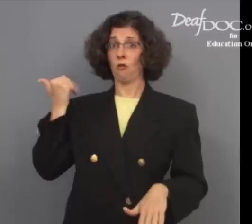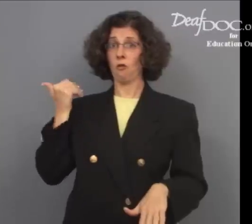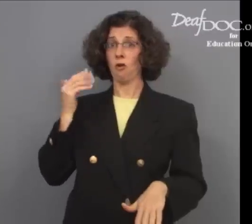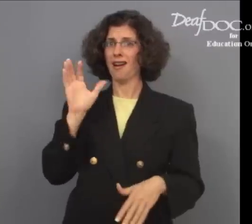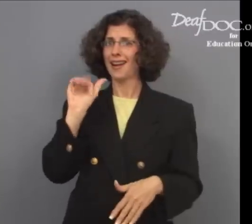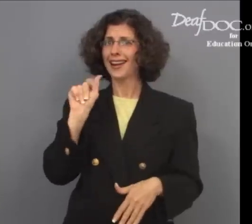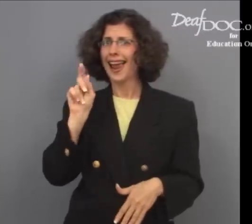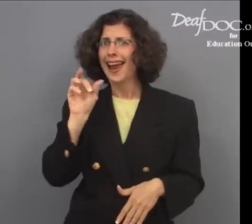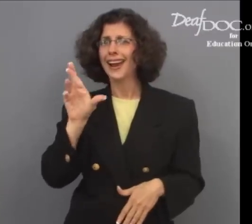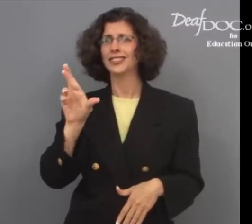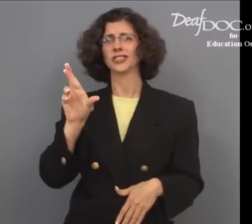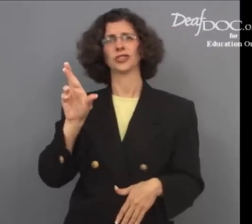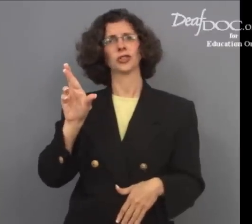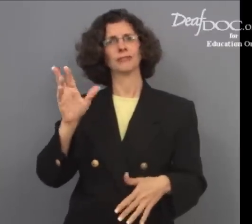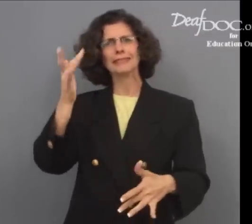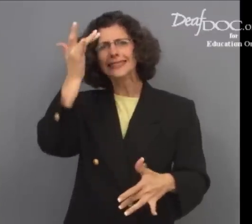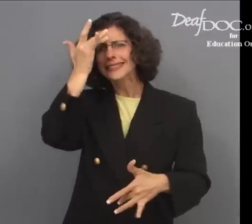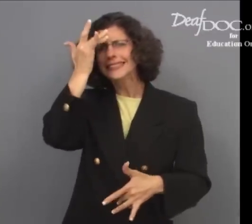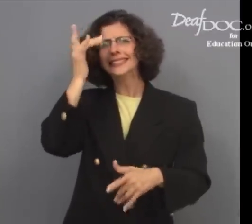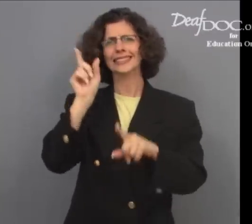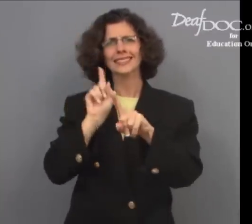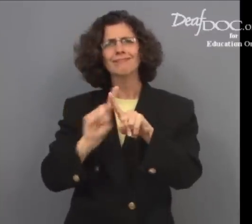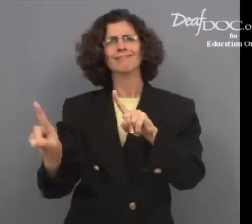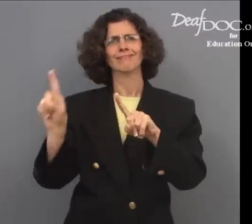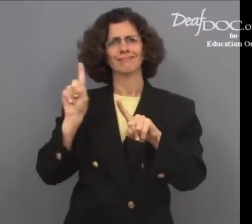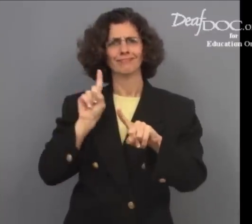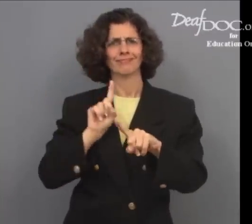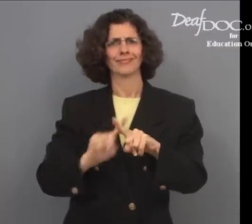live long enough to get cancer or other diseases.